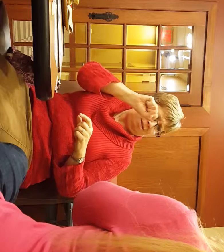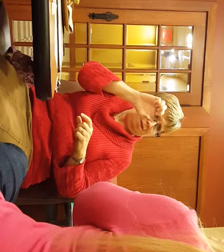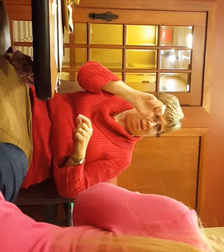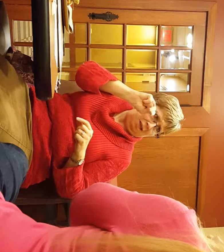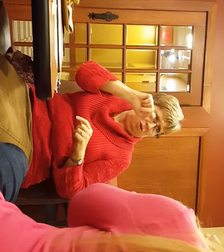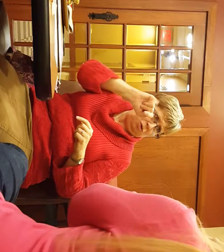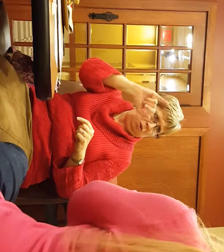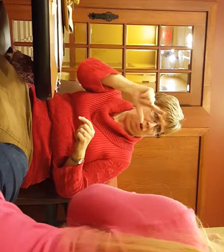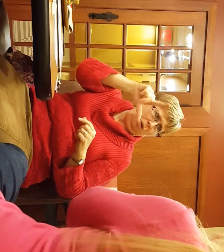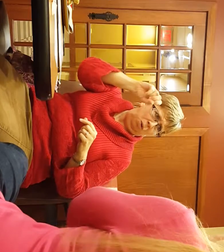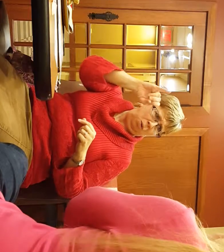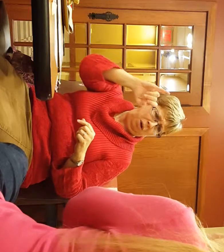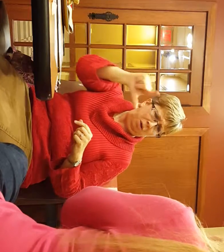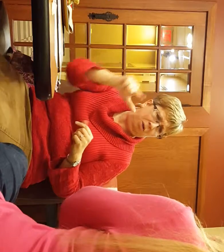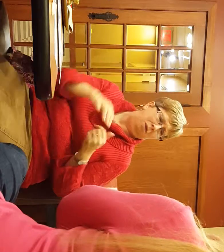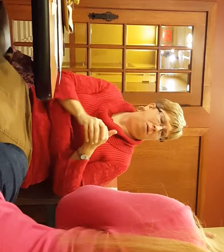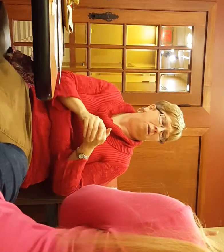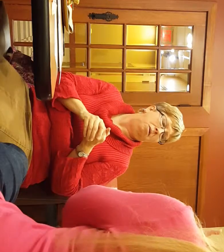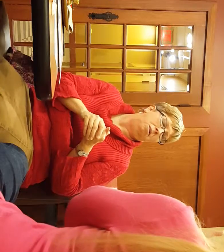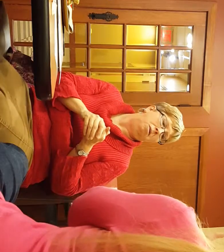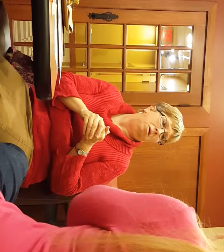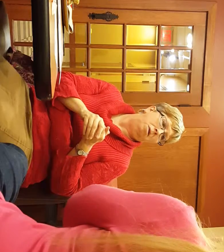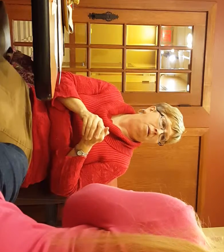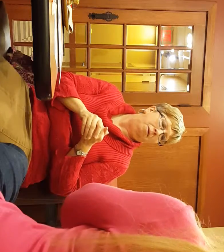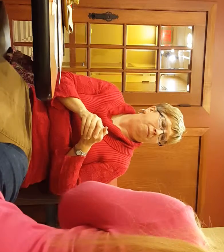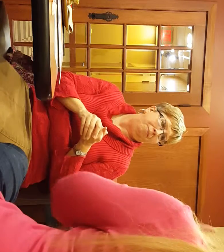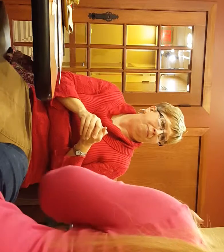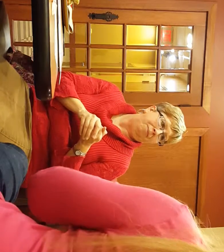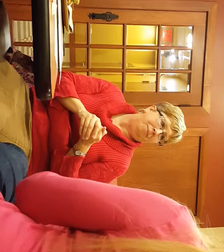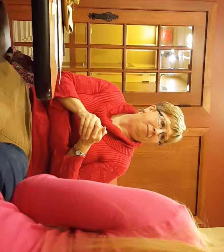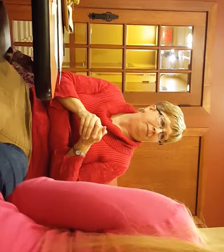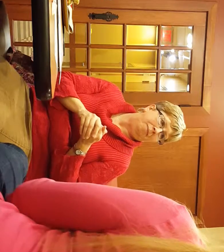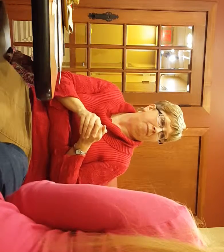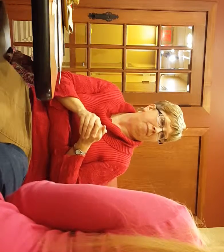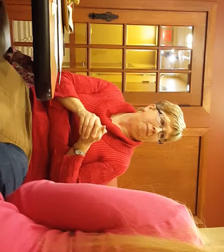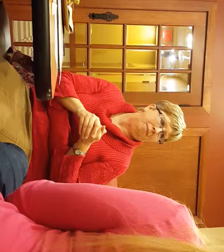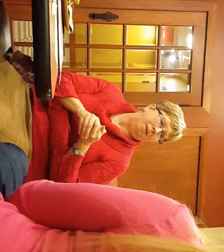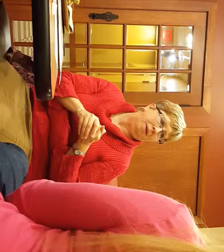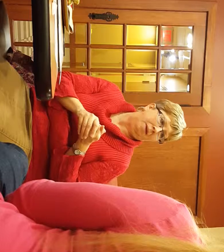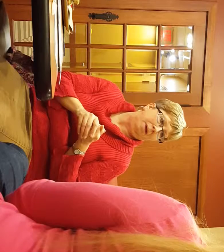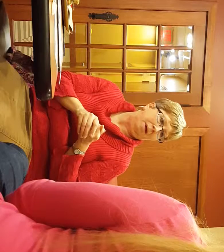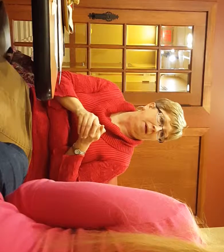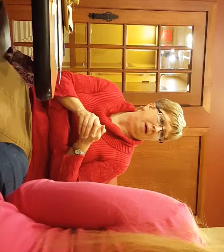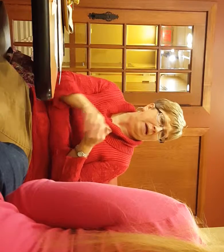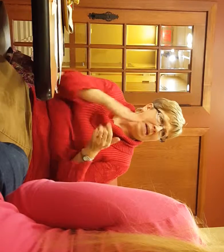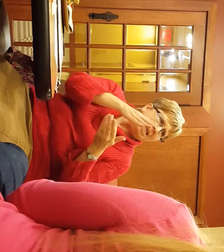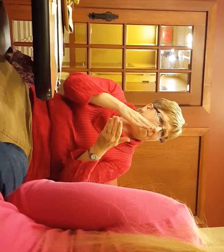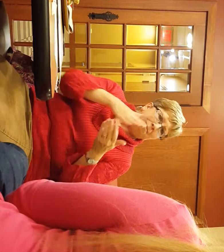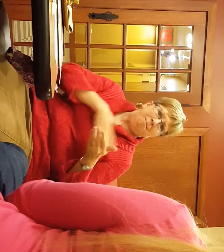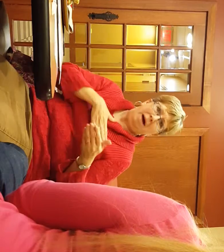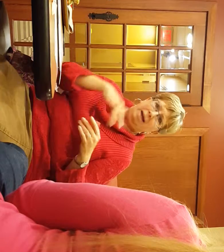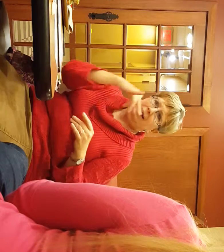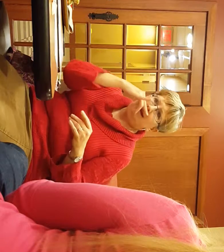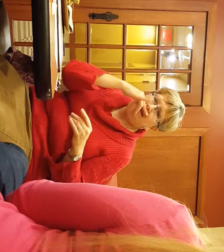call them, the kids would, have something going on, their temp would be up, and I'd be like, what are you used for?